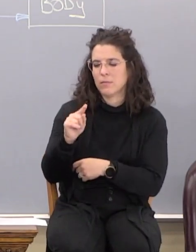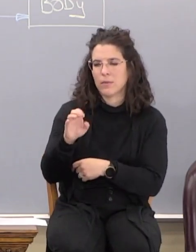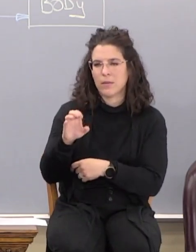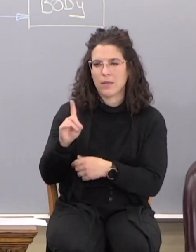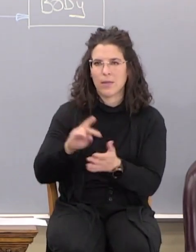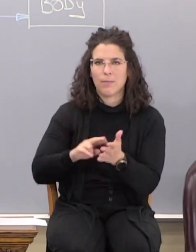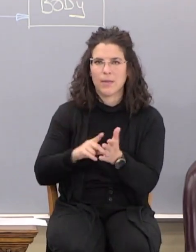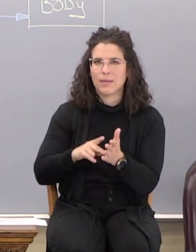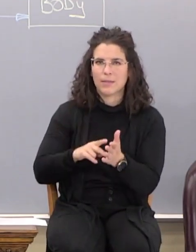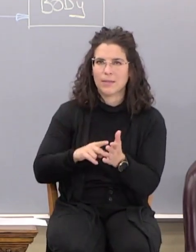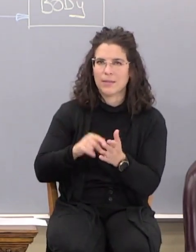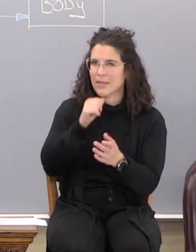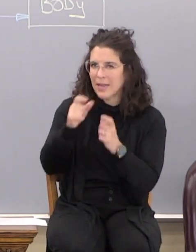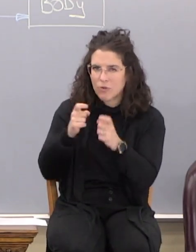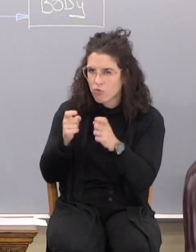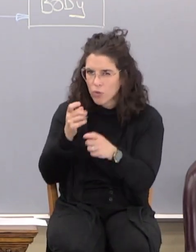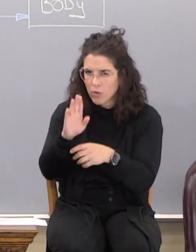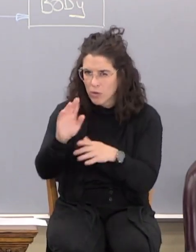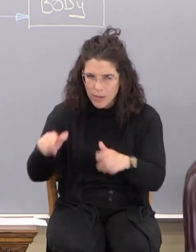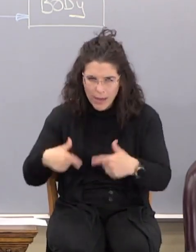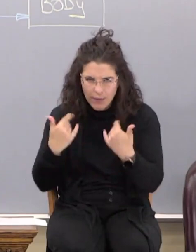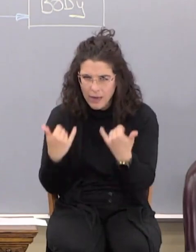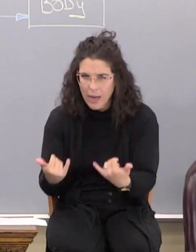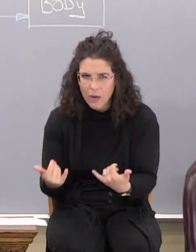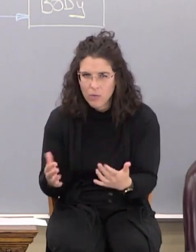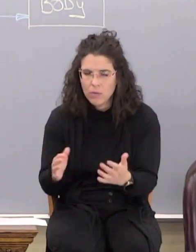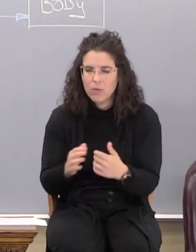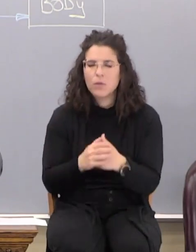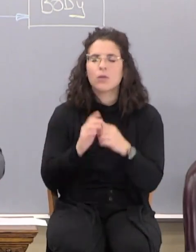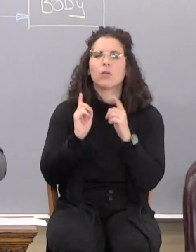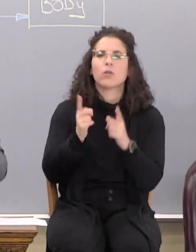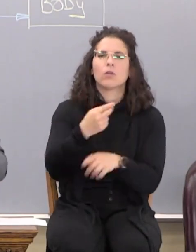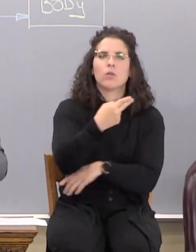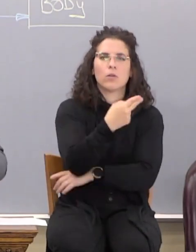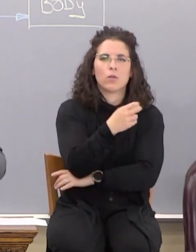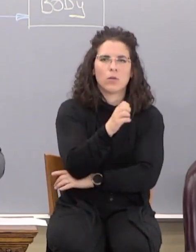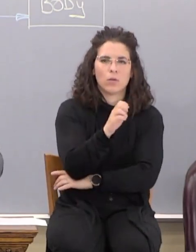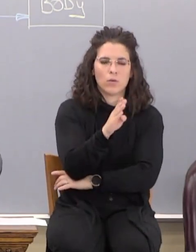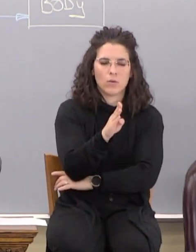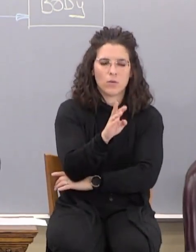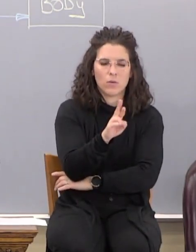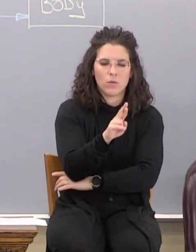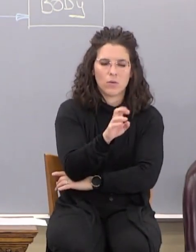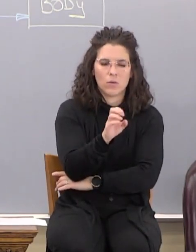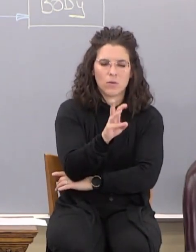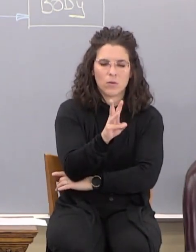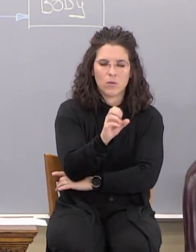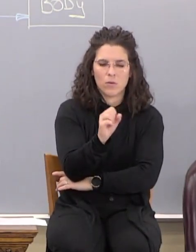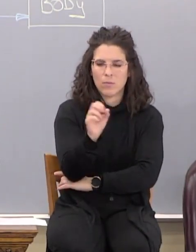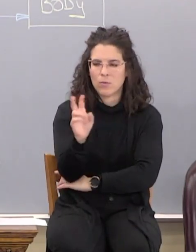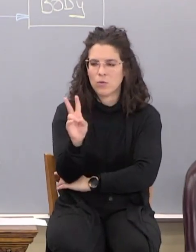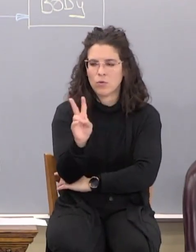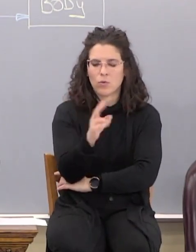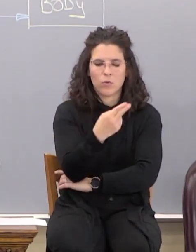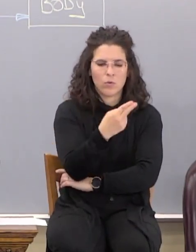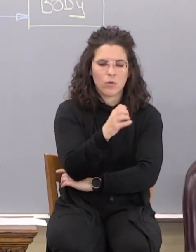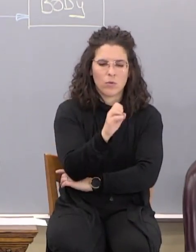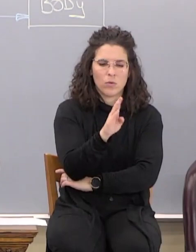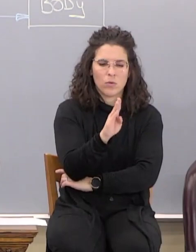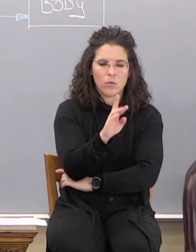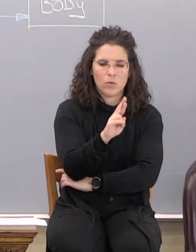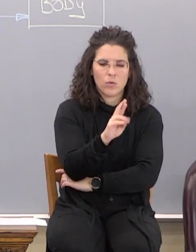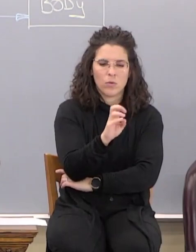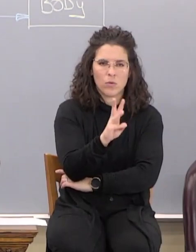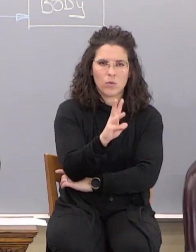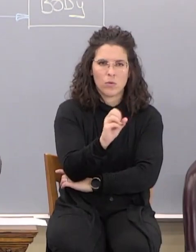business. It's not in control anymore. Look with me over at Hebrews chapter 2. That word destroyed is used over here in a way that